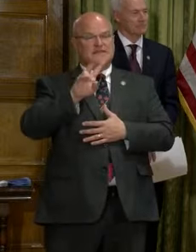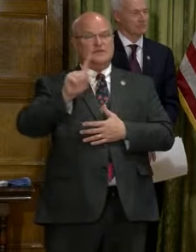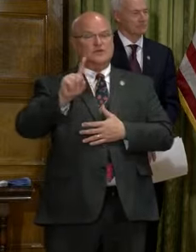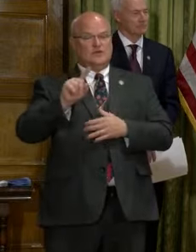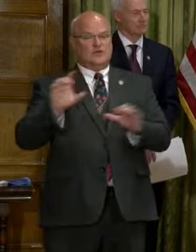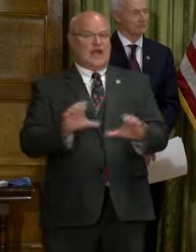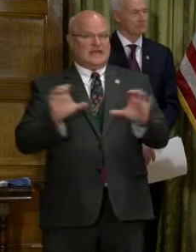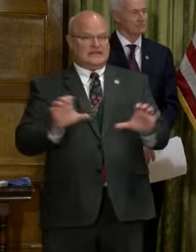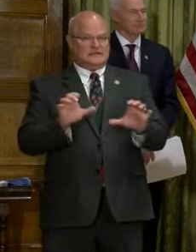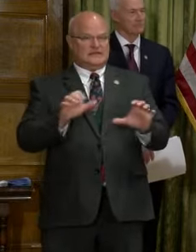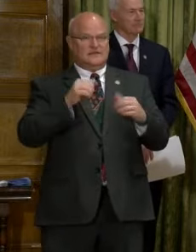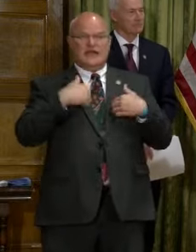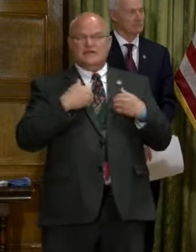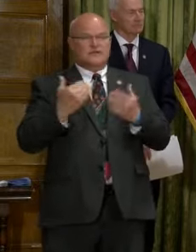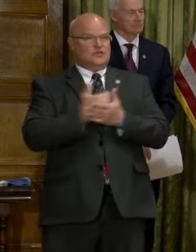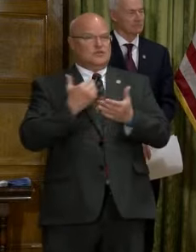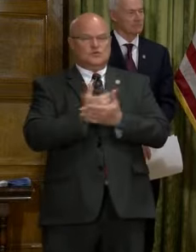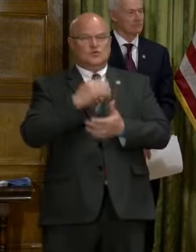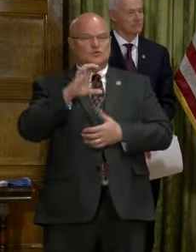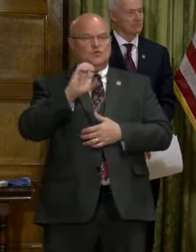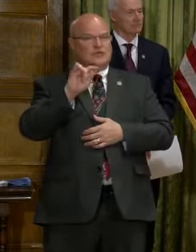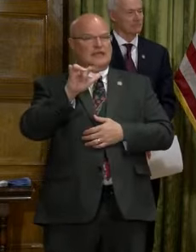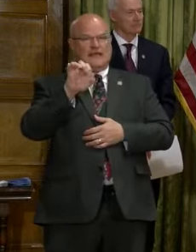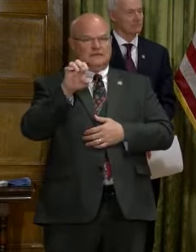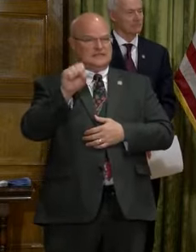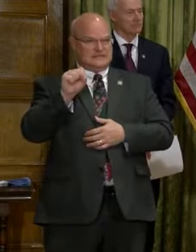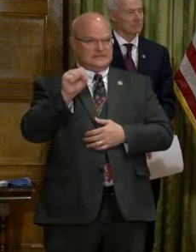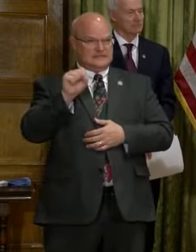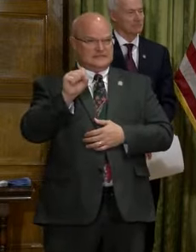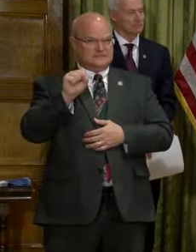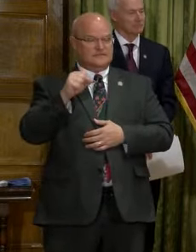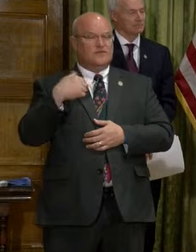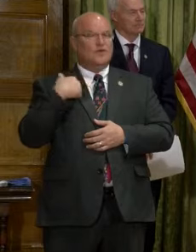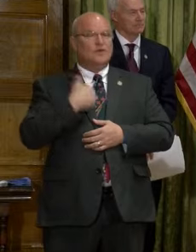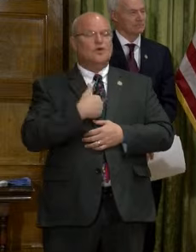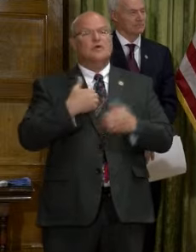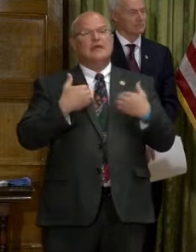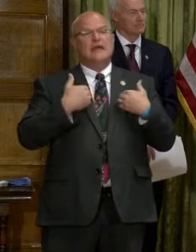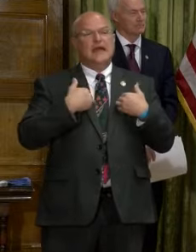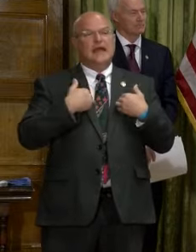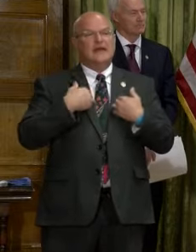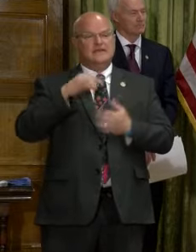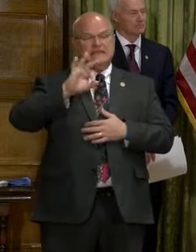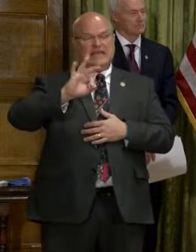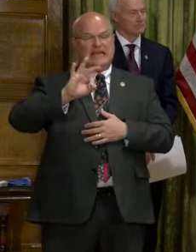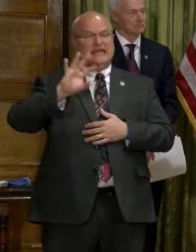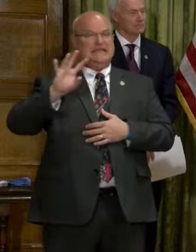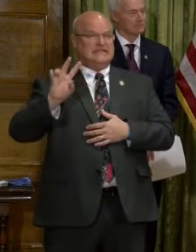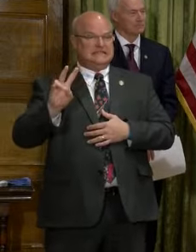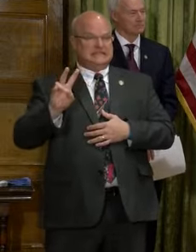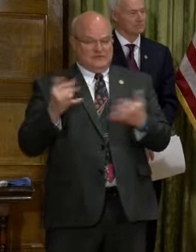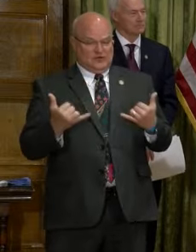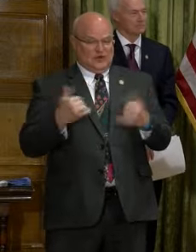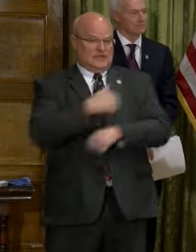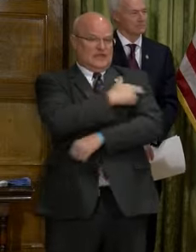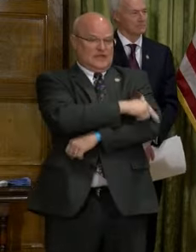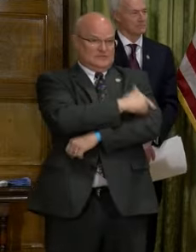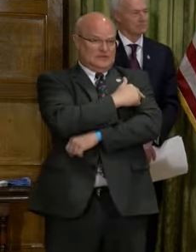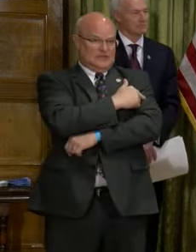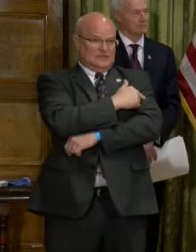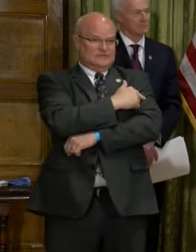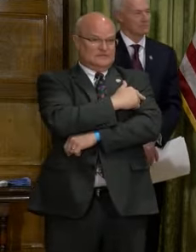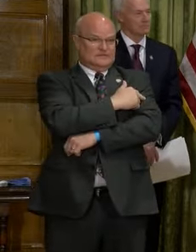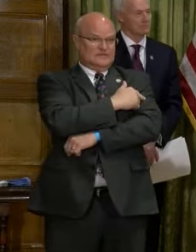1,371 are active. We don't have any new counties. We have 97 currently